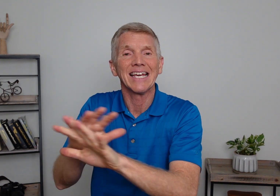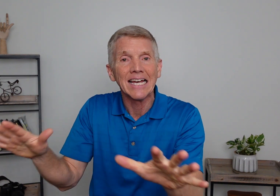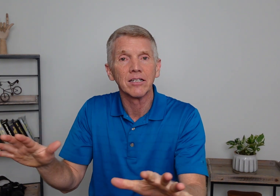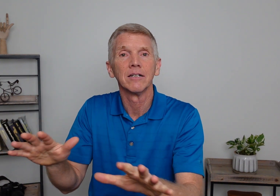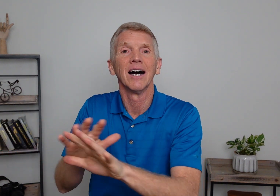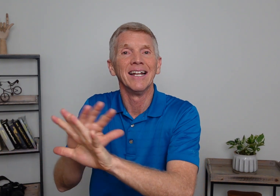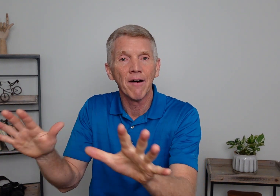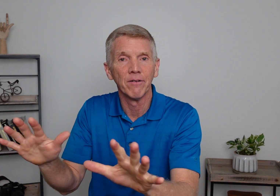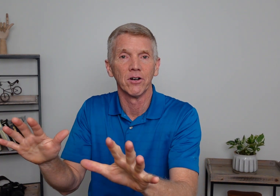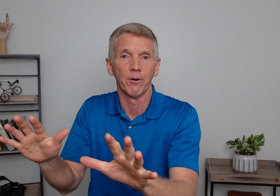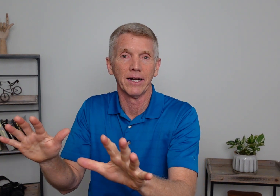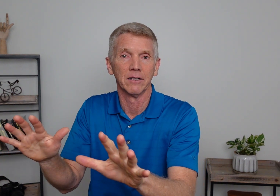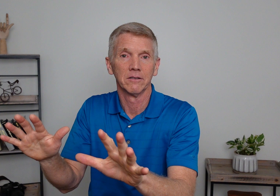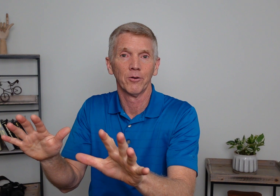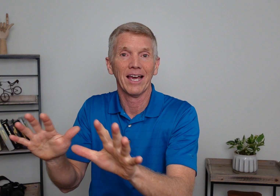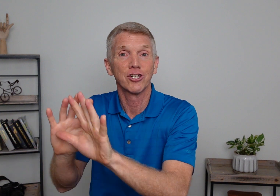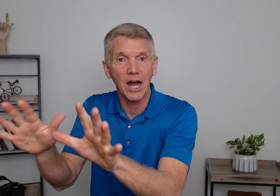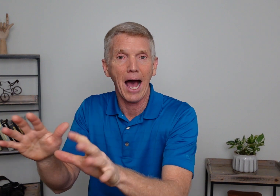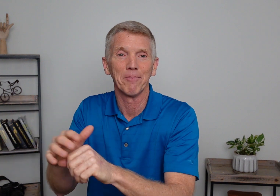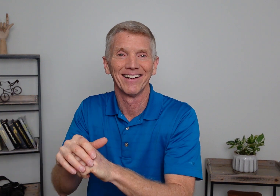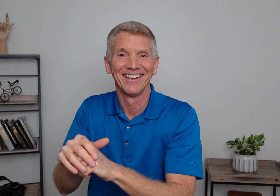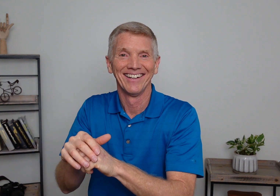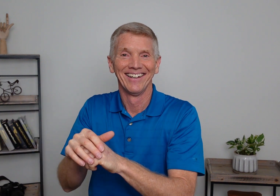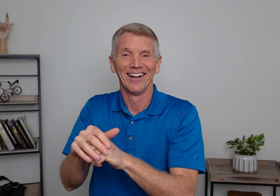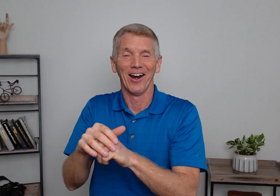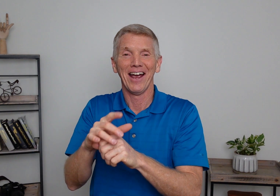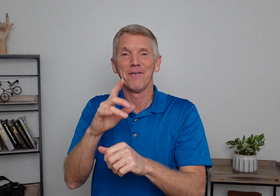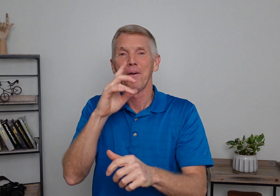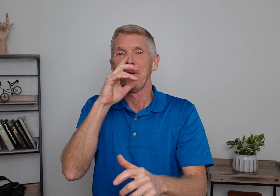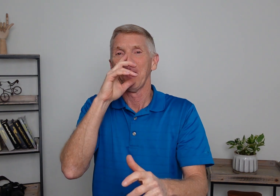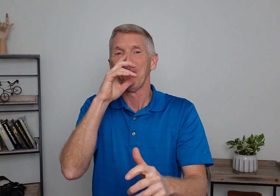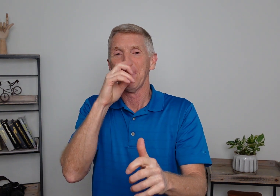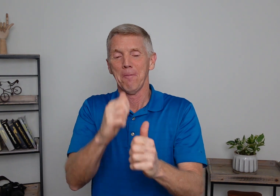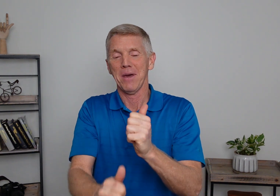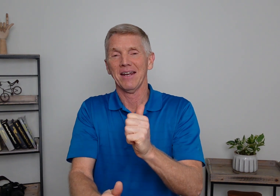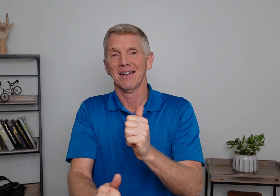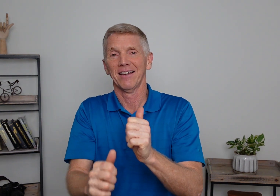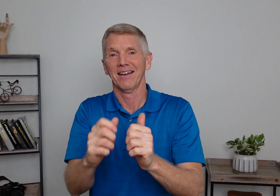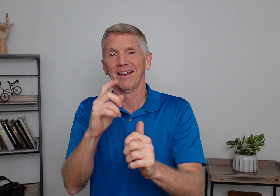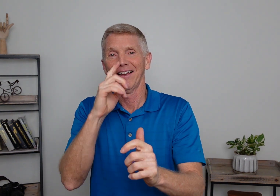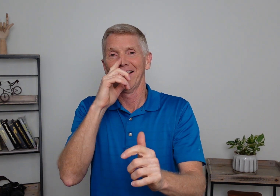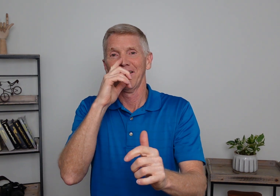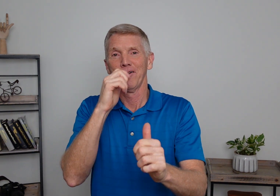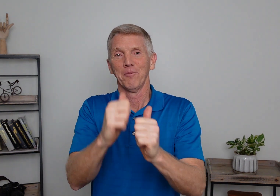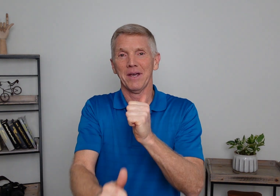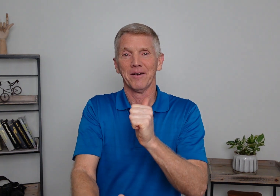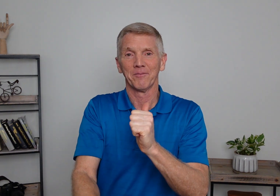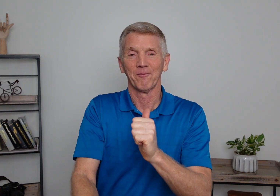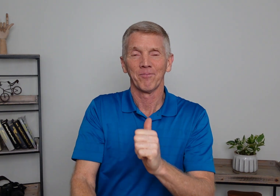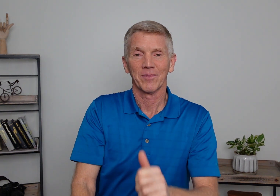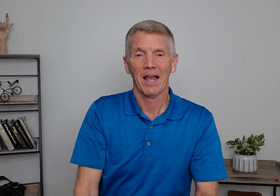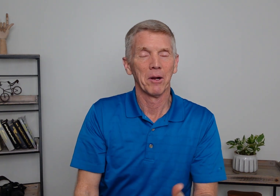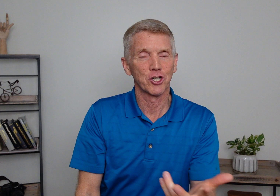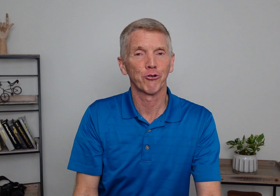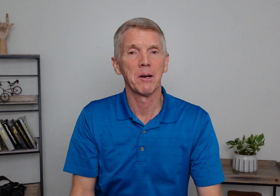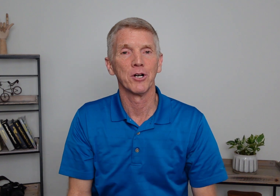it. Enough of it already. Okay, stop. All right, mean. Mean. How about to scream or to